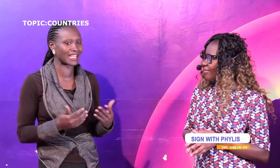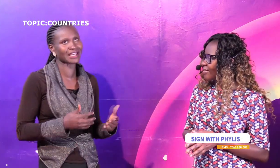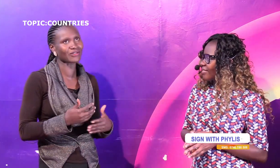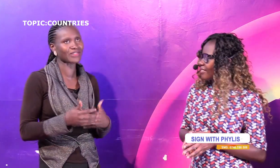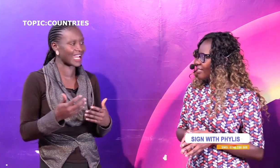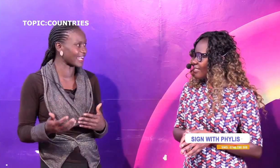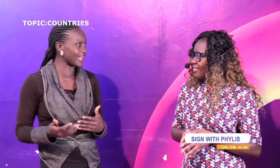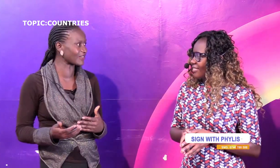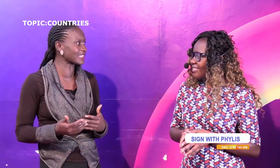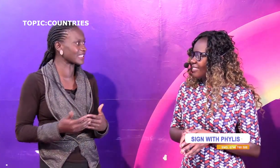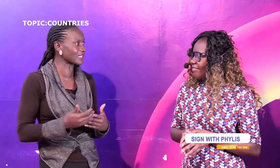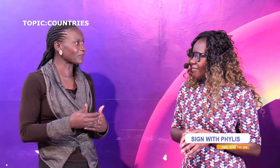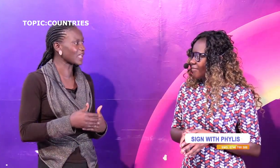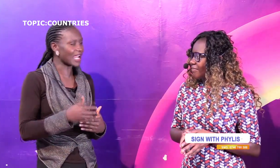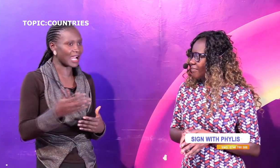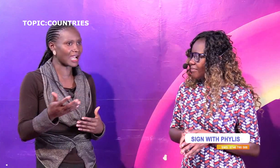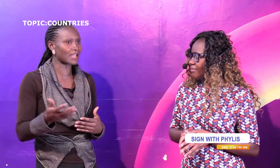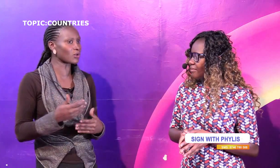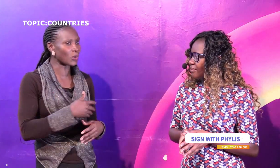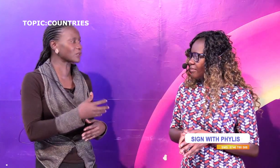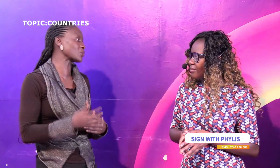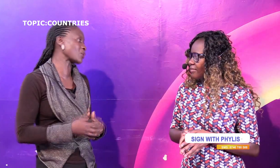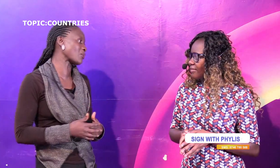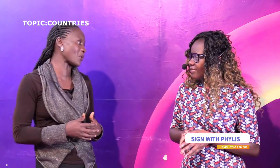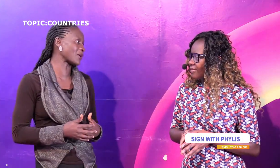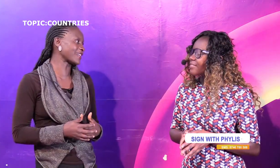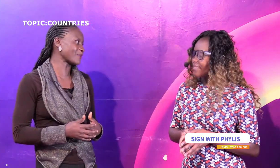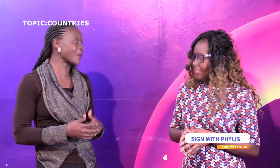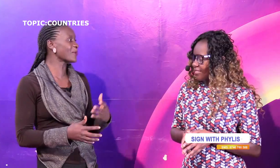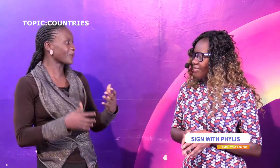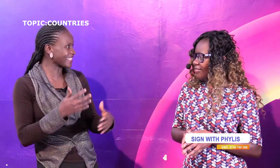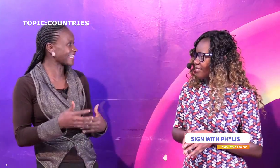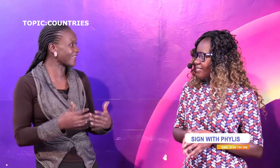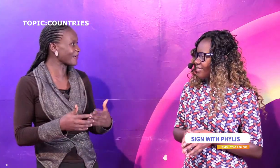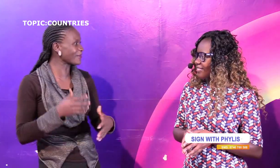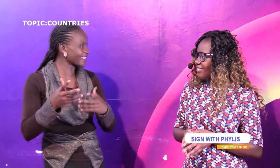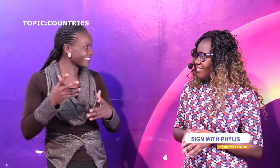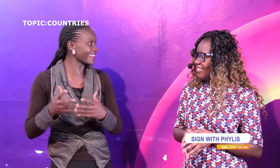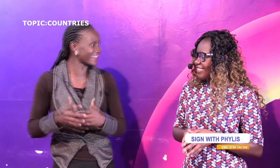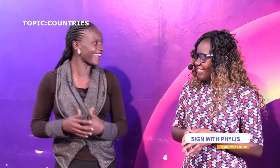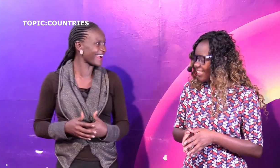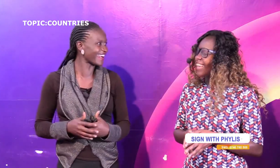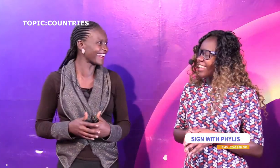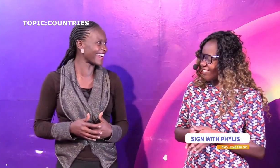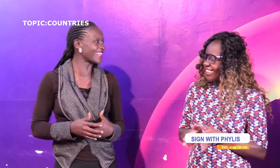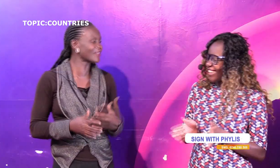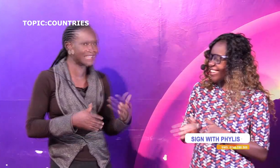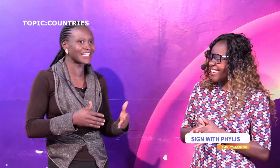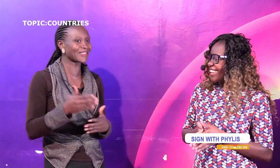the other countries that you want to know more. Maybe one day you will be visiting here. You need to sign